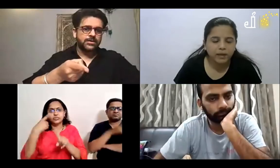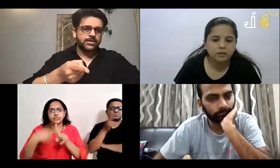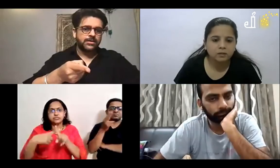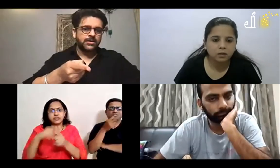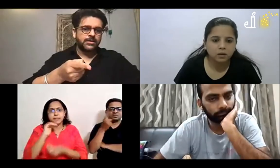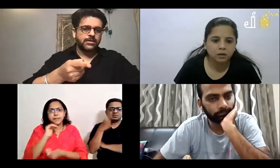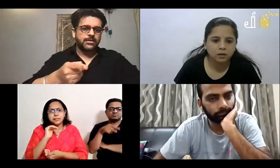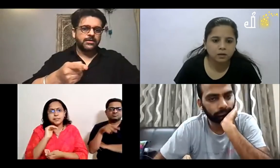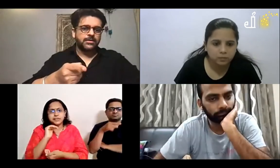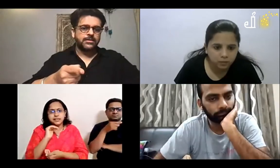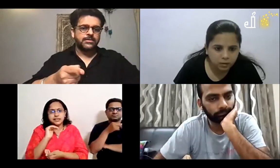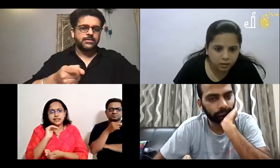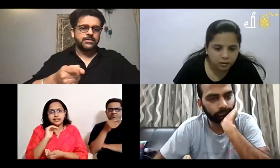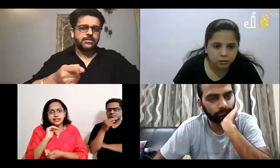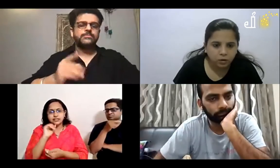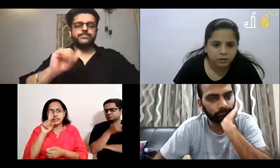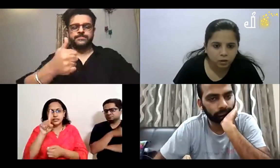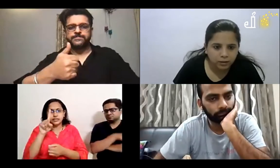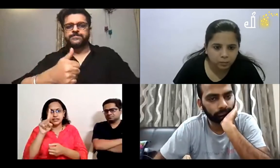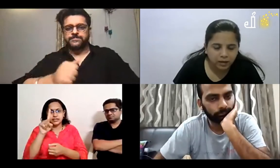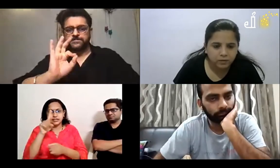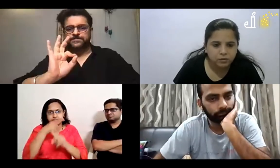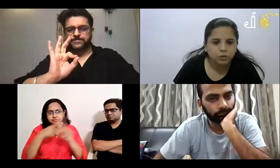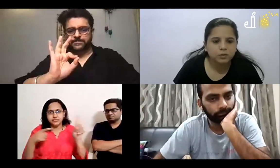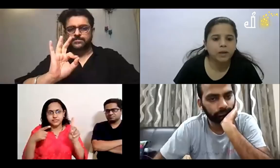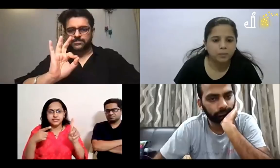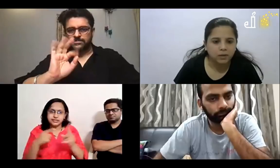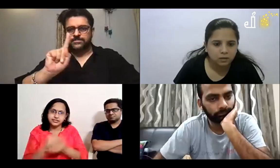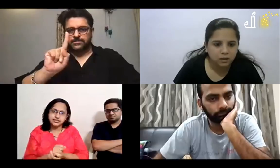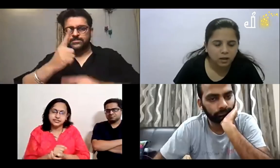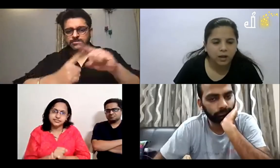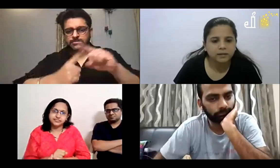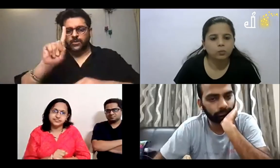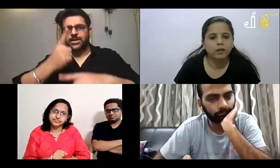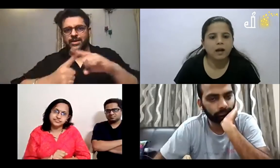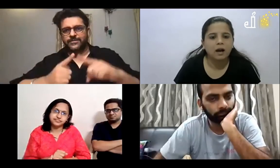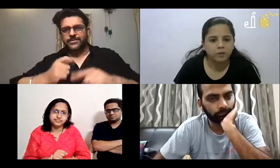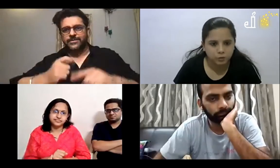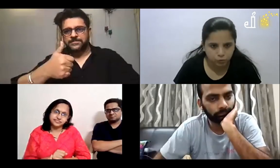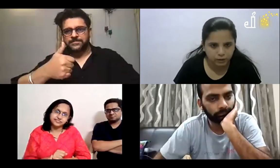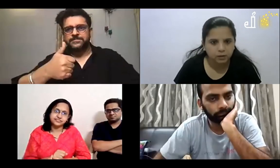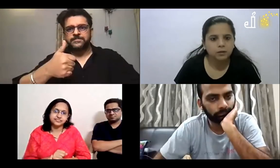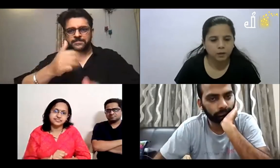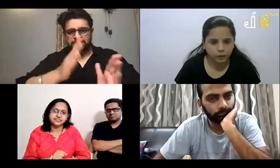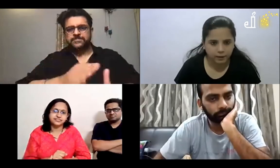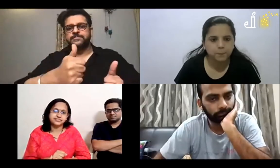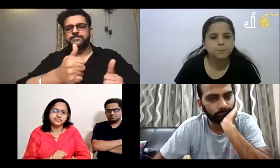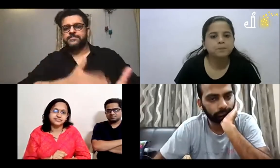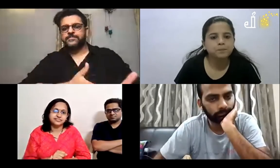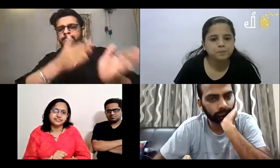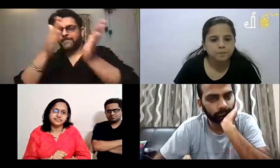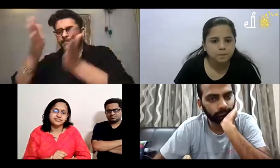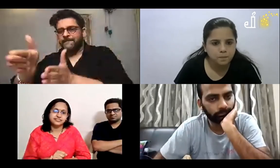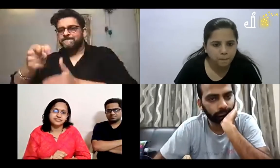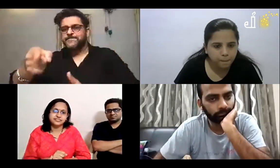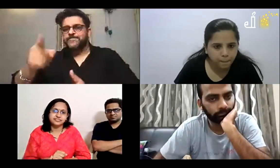So when she got the cochlear implant when she was a baby, I think 1.5 years old. Okay.